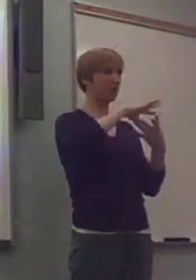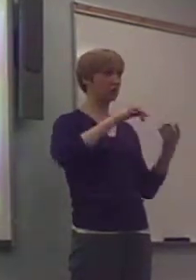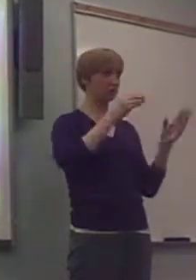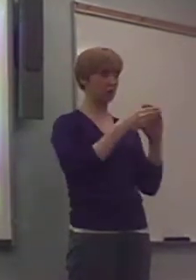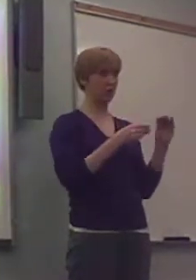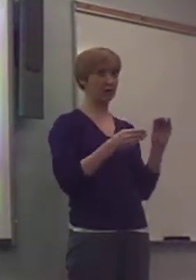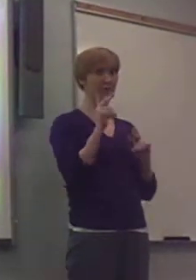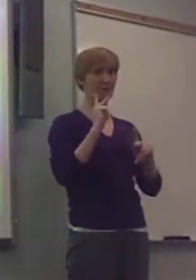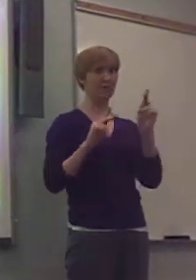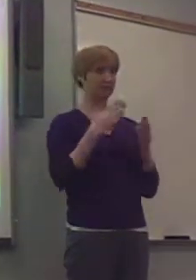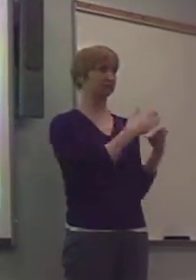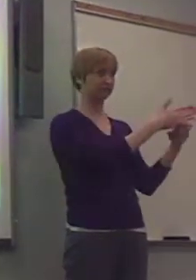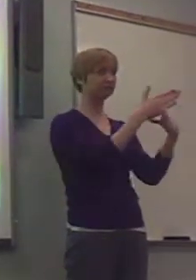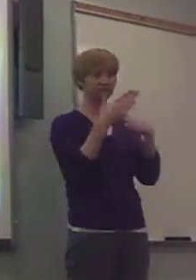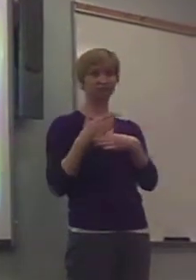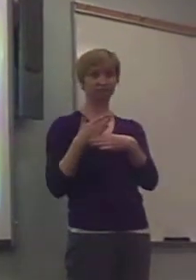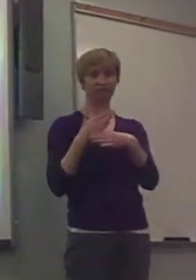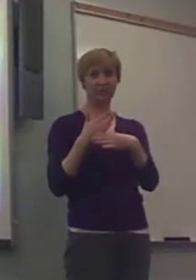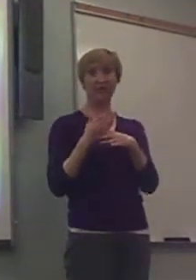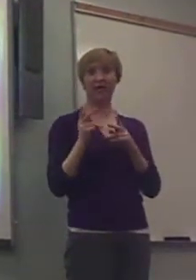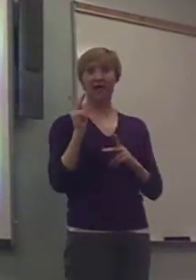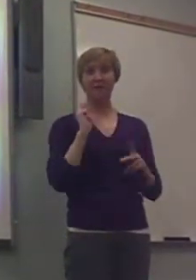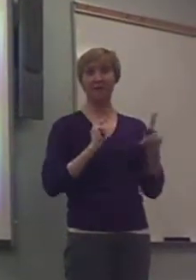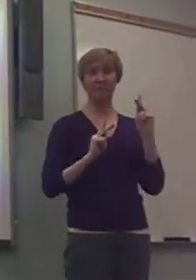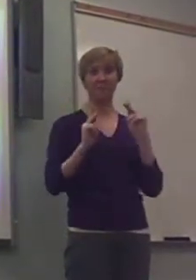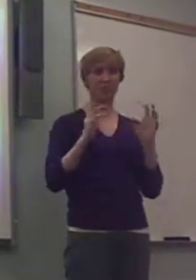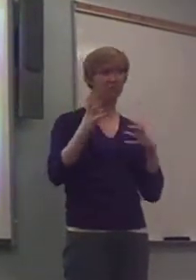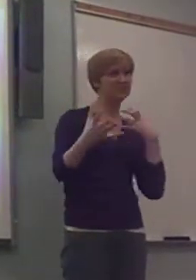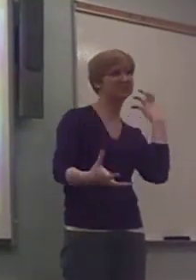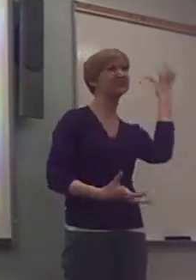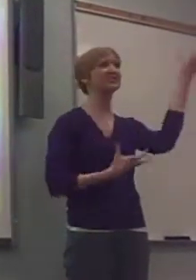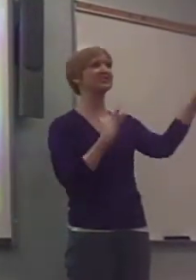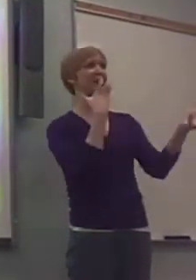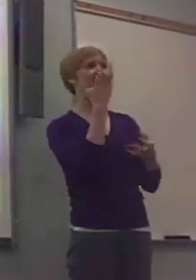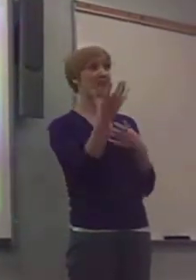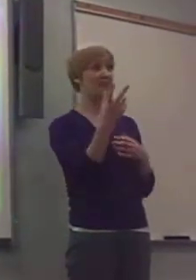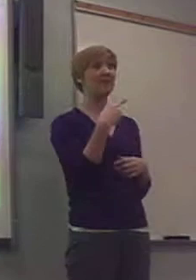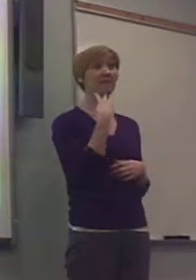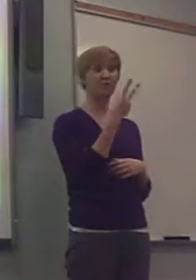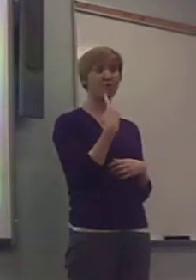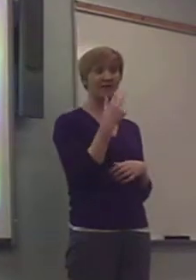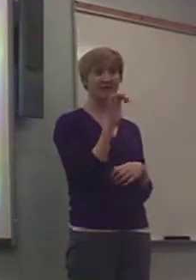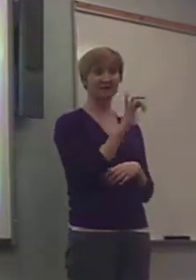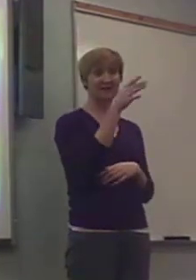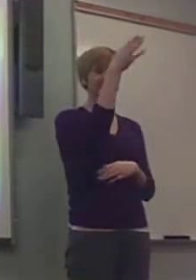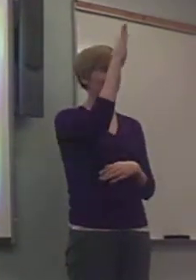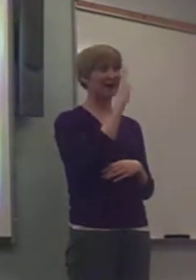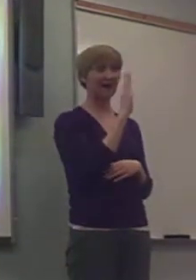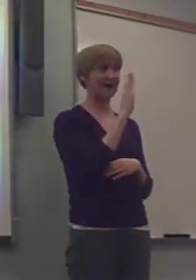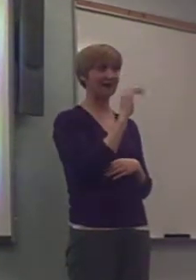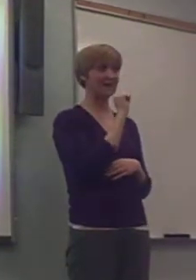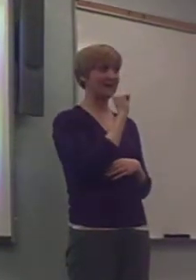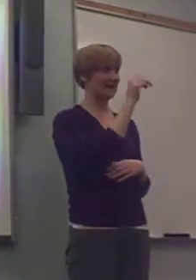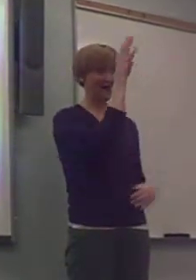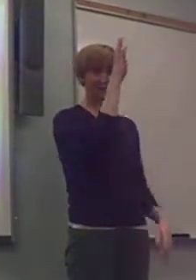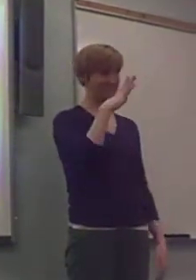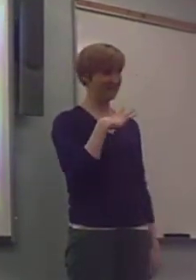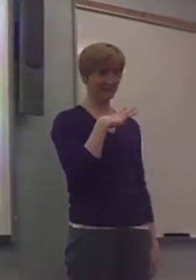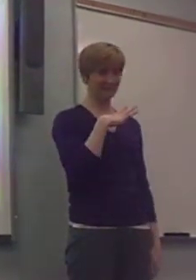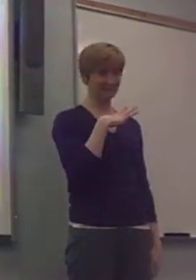people were shouting, the voice of a God, and not of a man. So the audience is saying, wow, Herod, you've